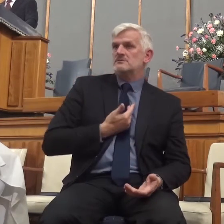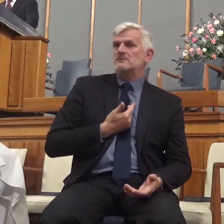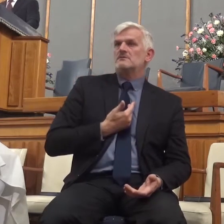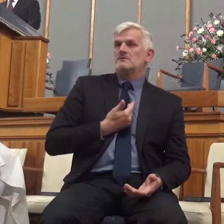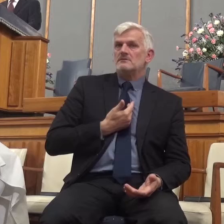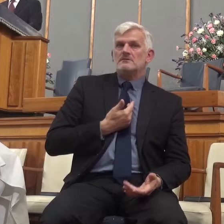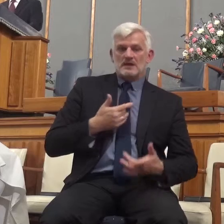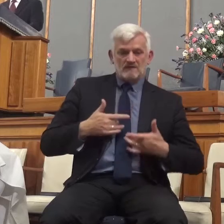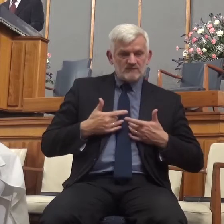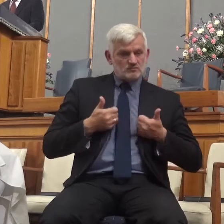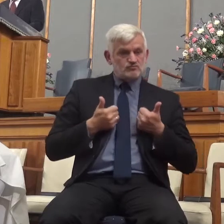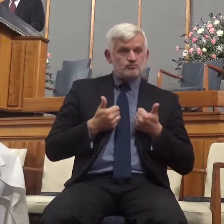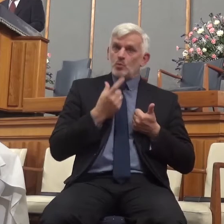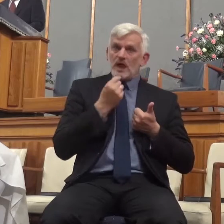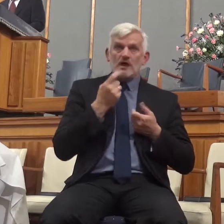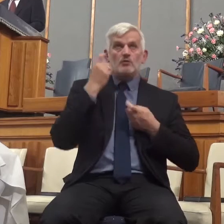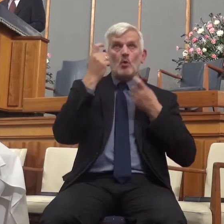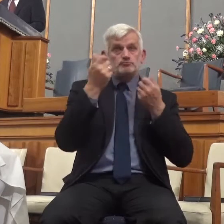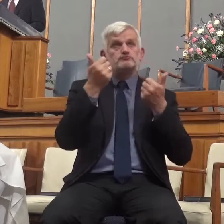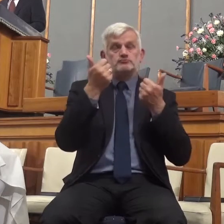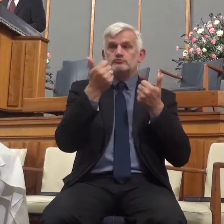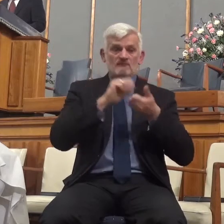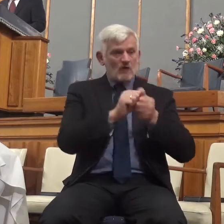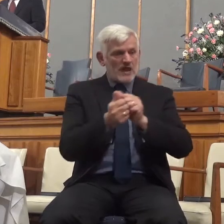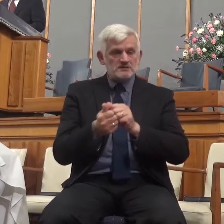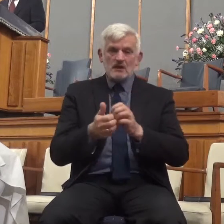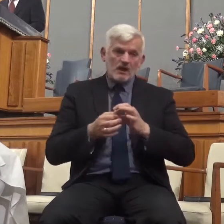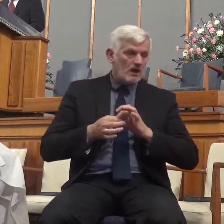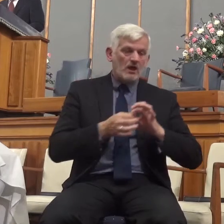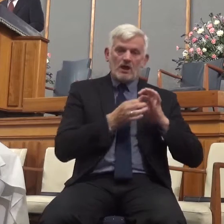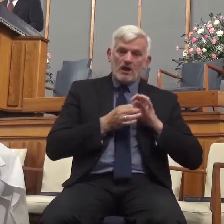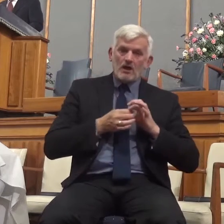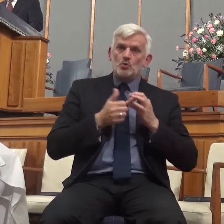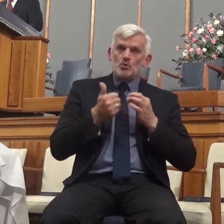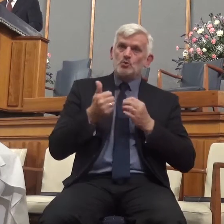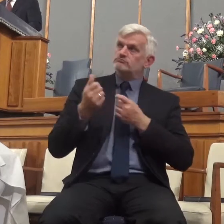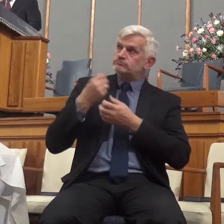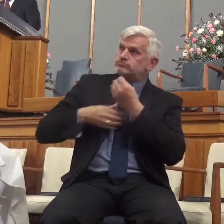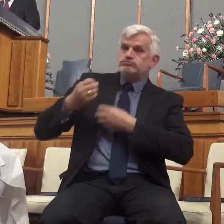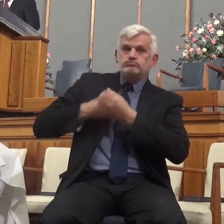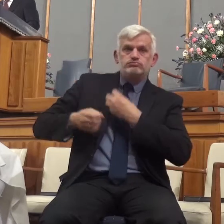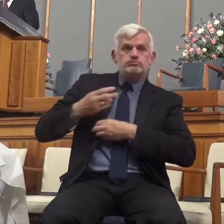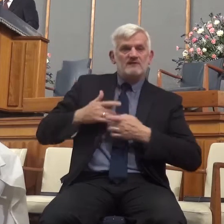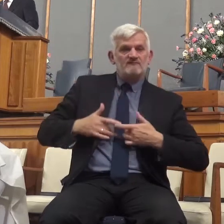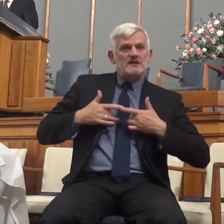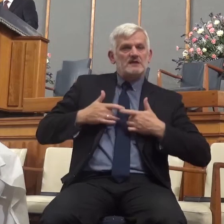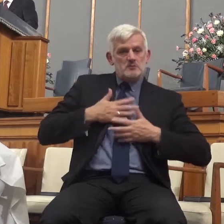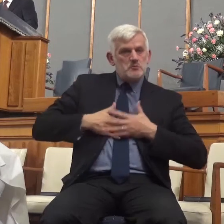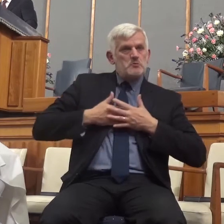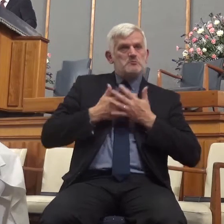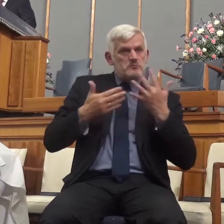pleasurable sensations and thoughts and friends. All these astonishing and extraordinary